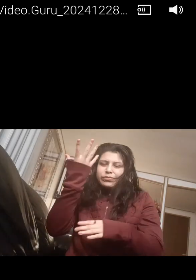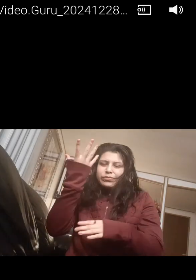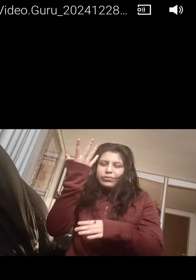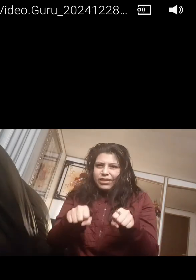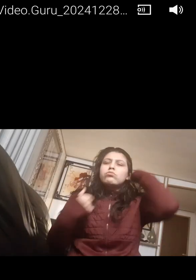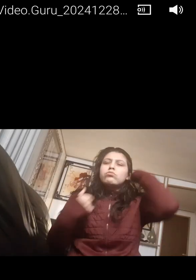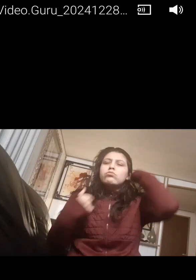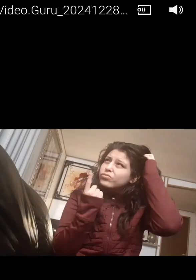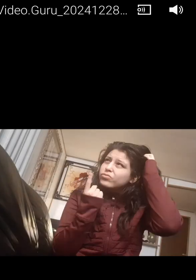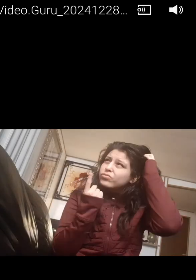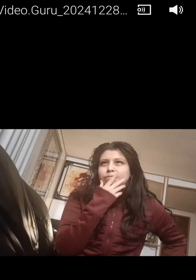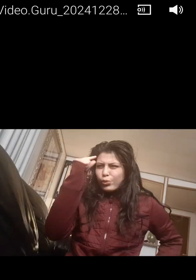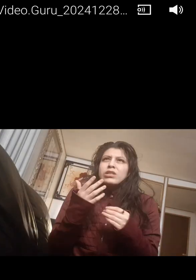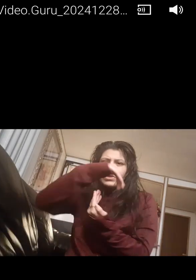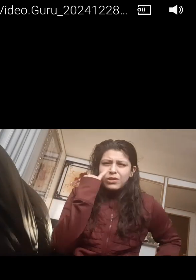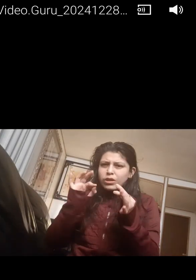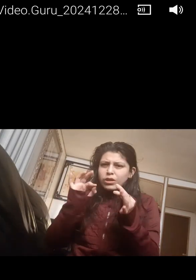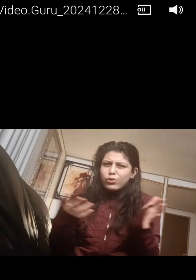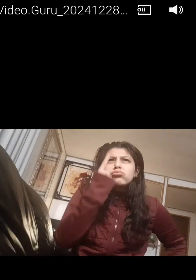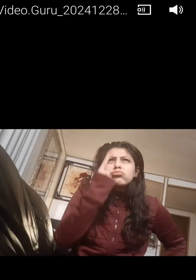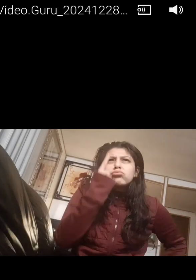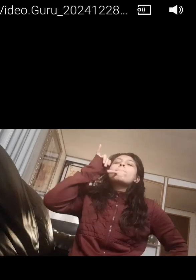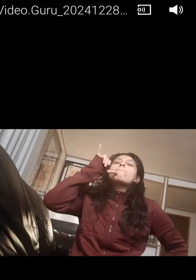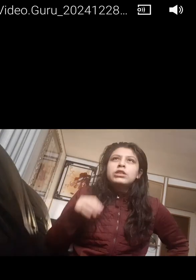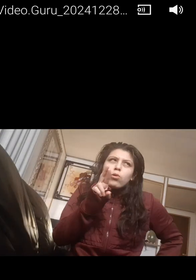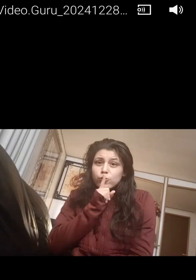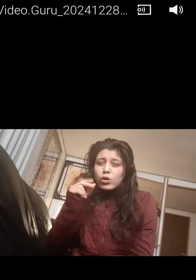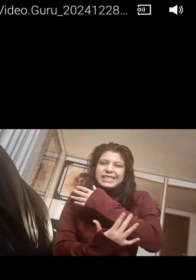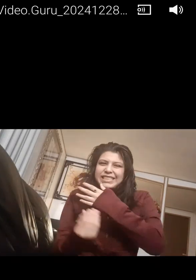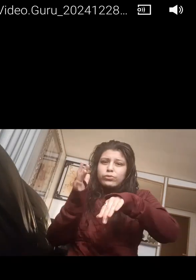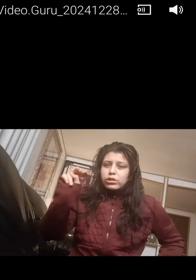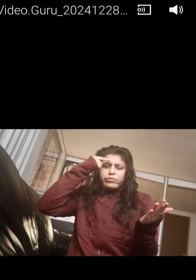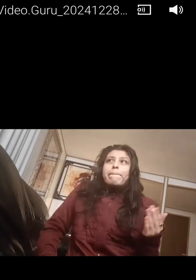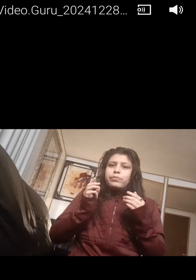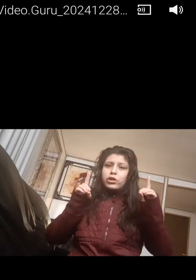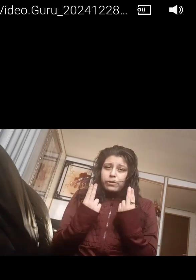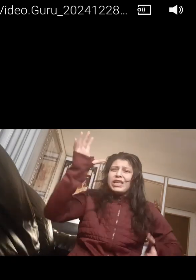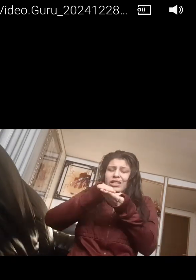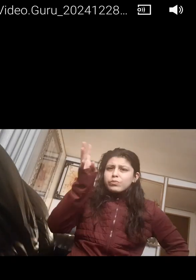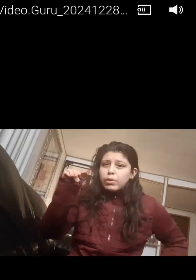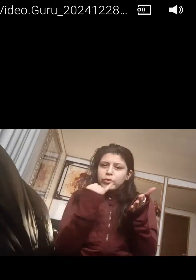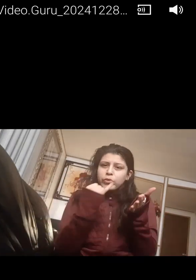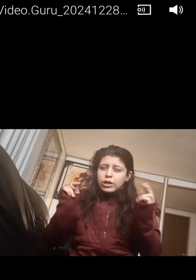what you know and how much you know.